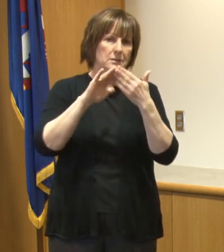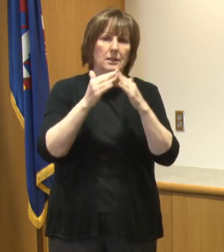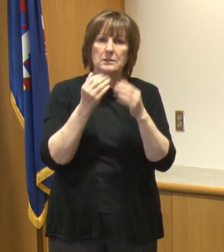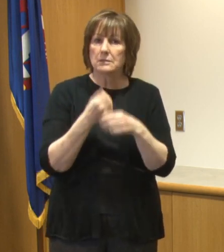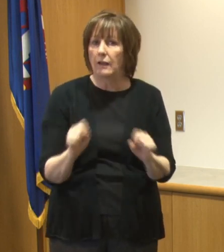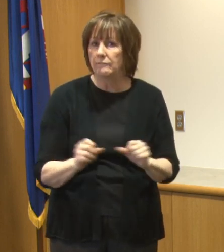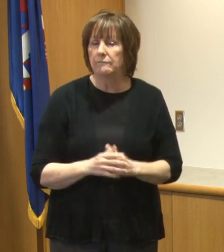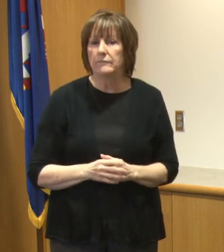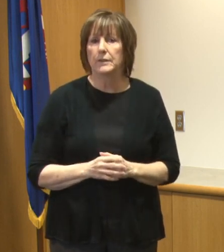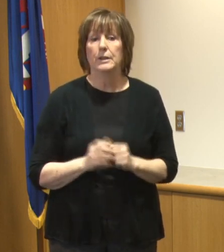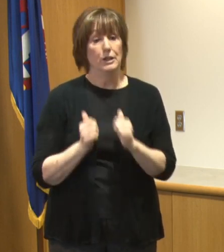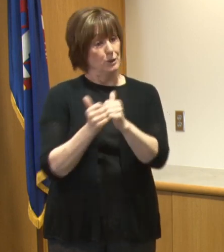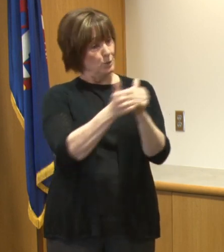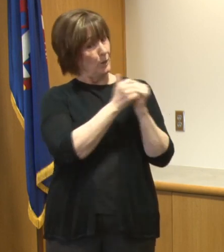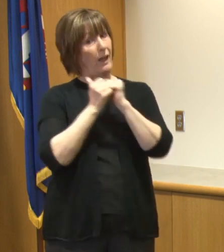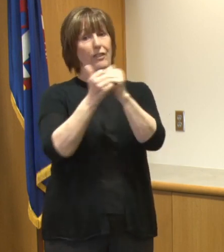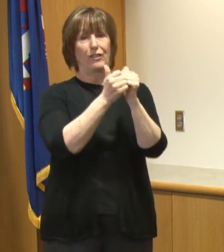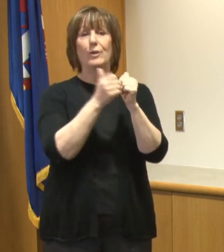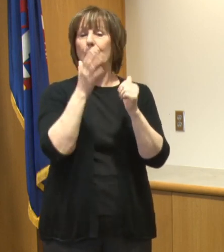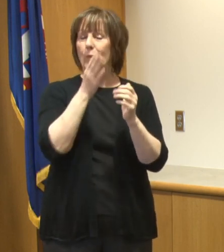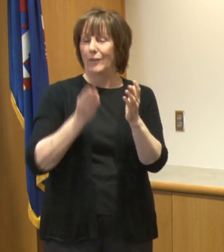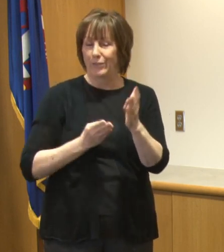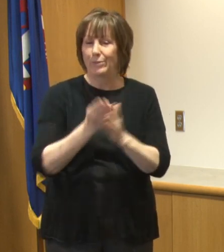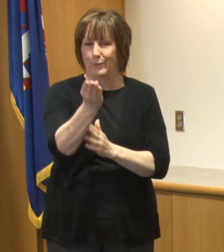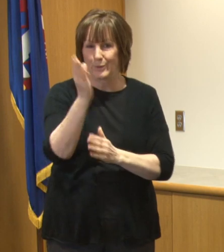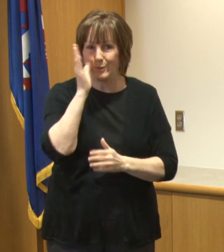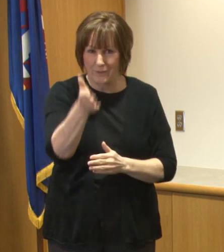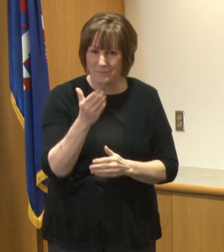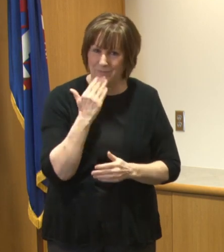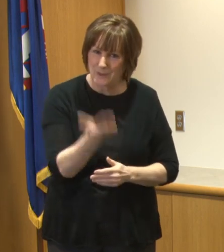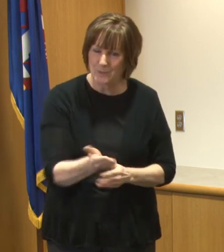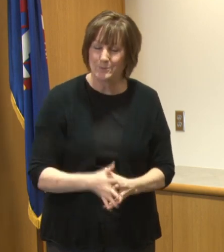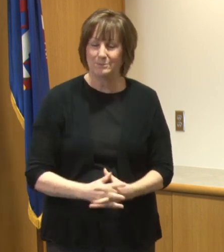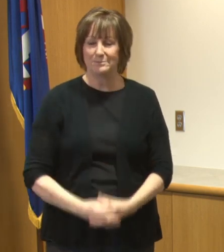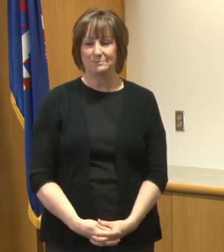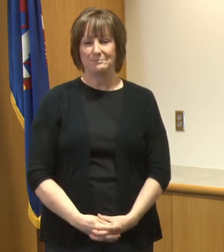safe. And together, we're going to get through this. So thank you.